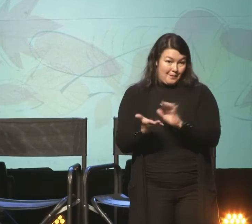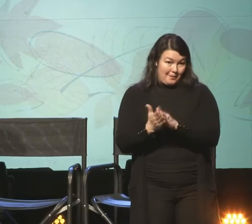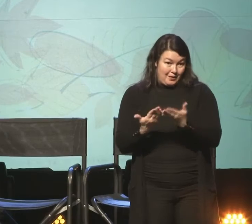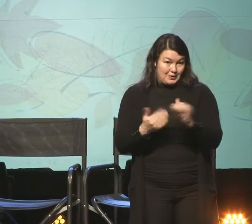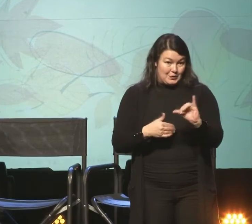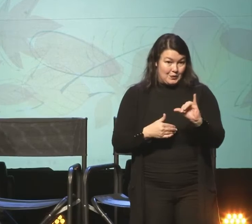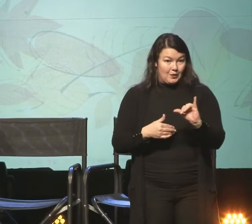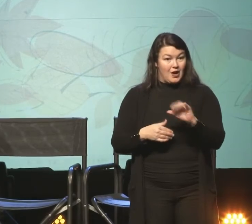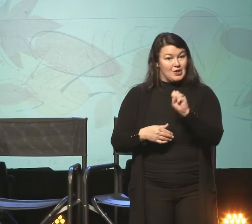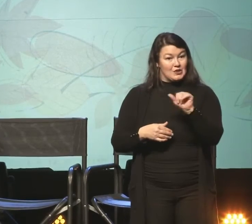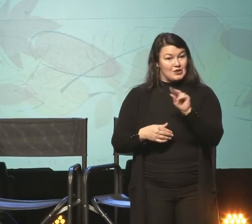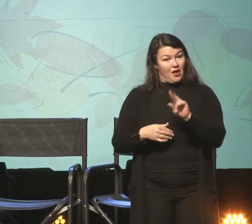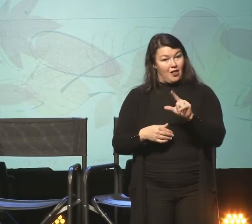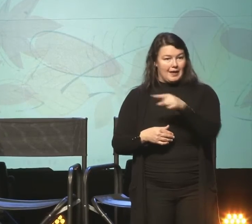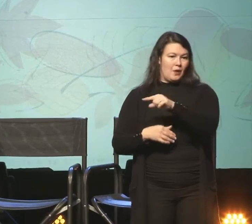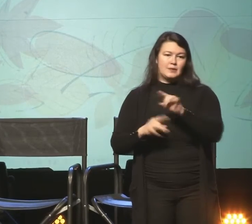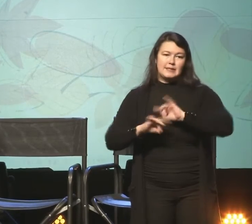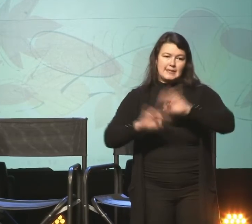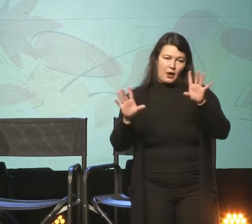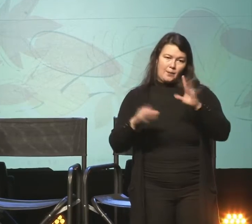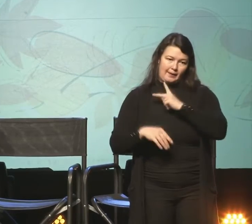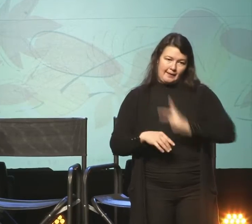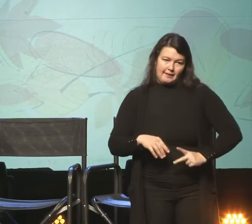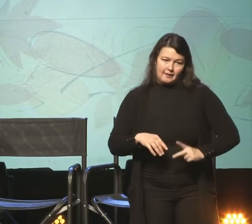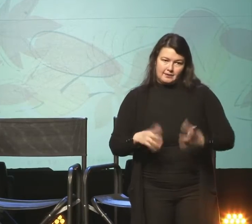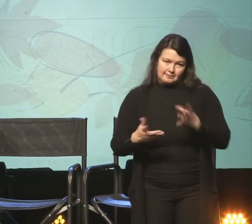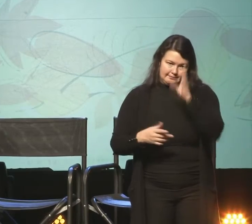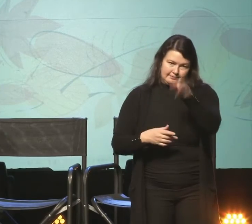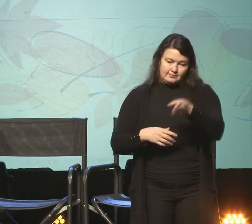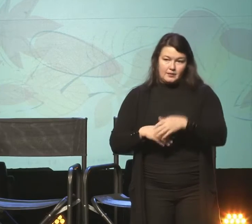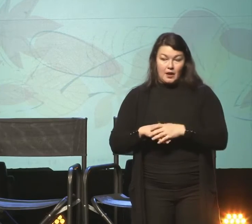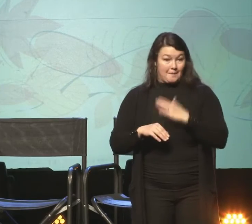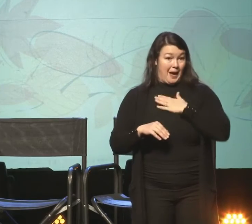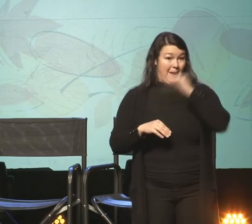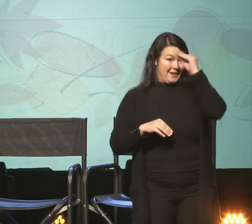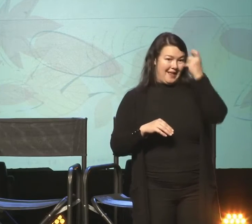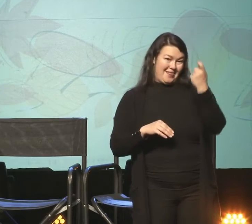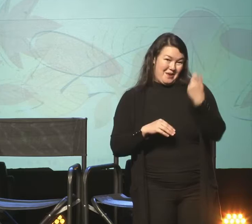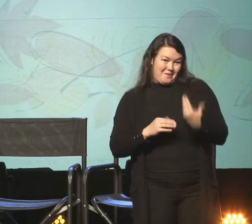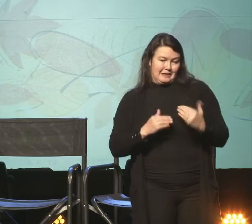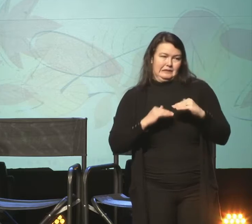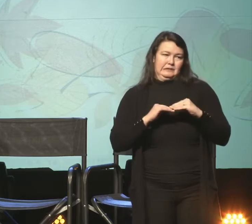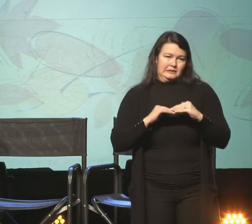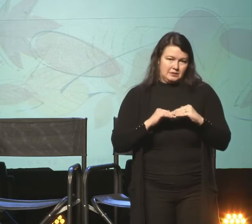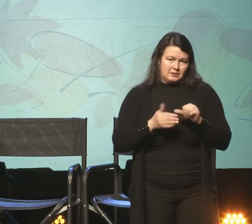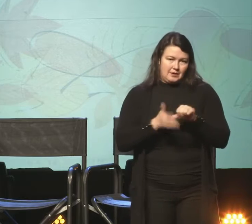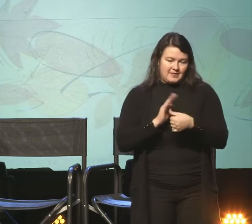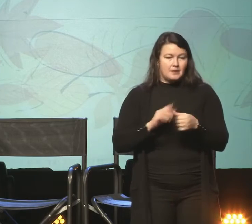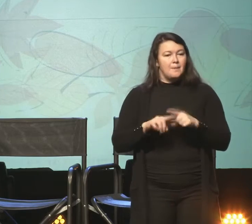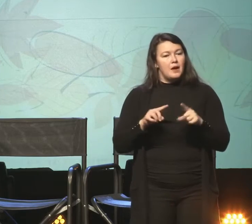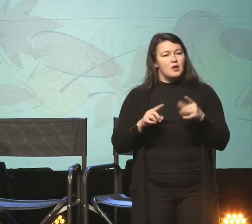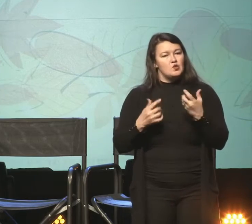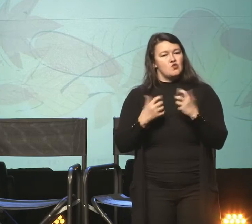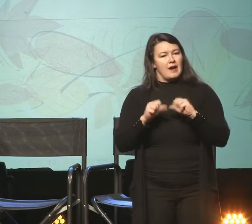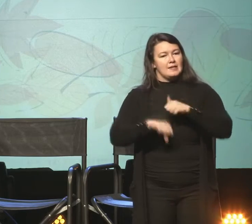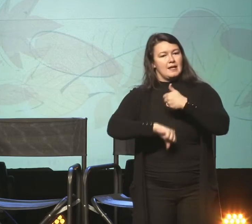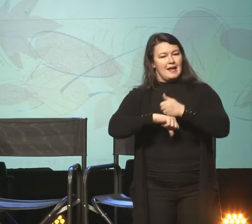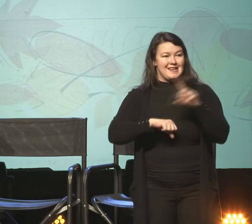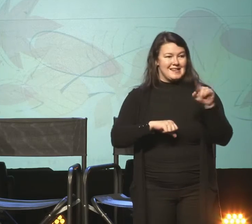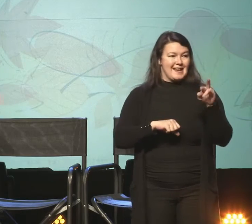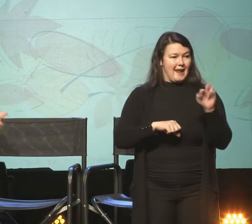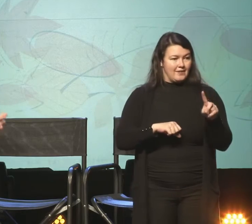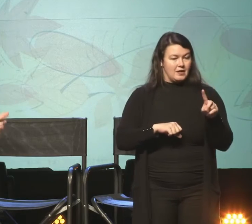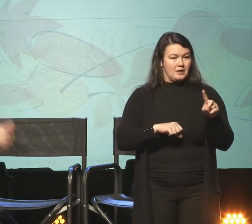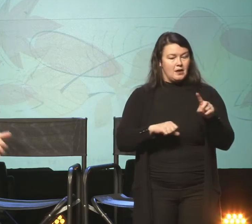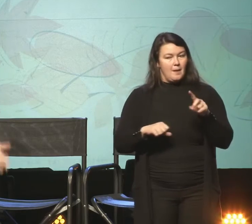pretty terrible king. And in my opinion, it was probably a little exaggerated, but when you're trying to establish David as the king, you